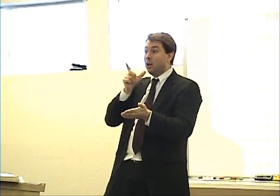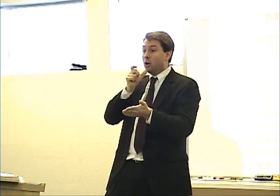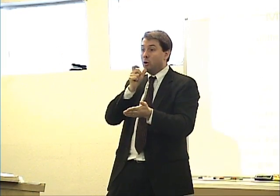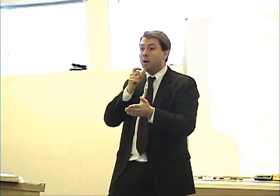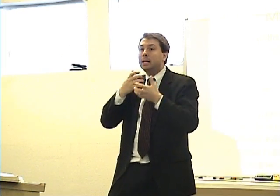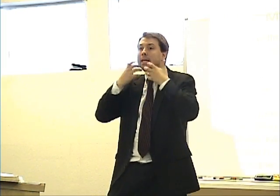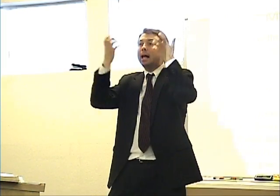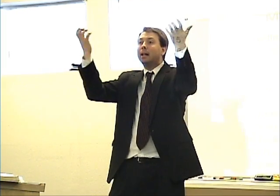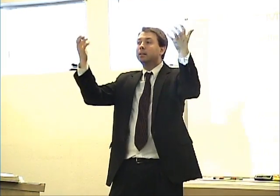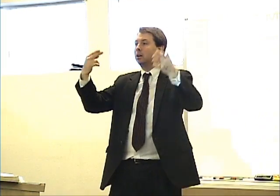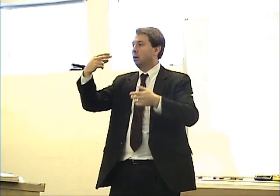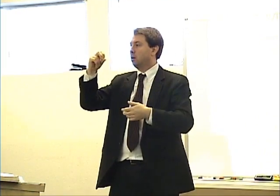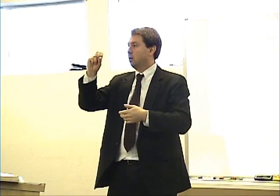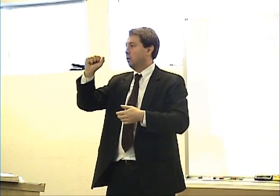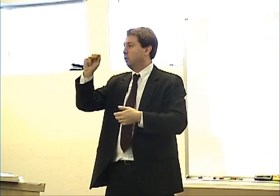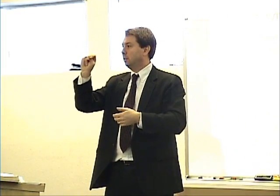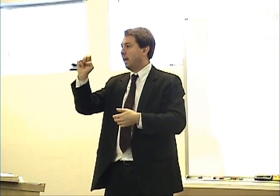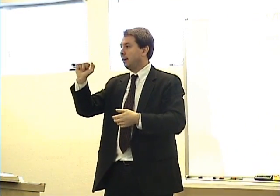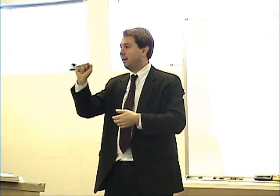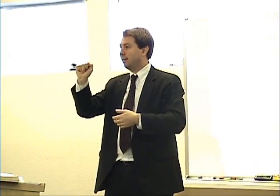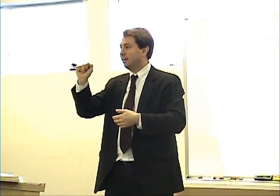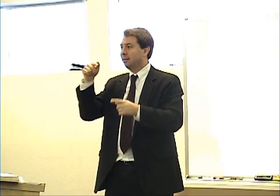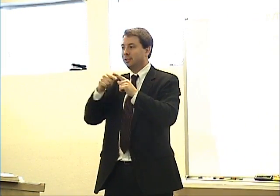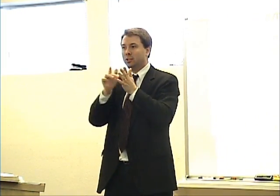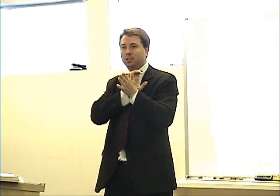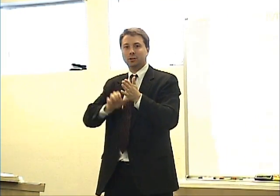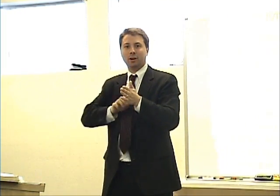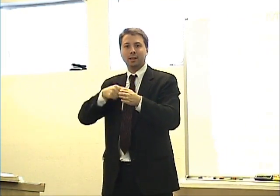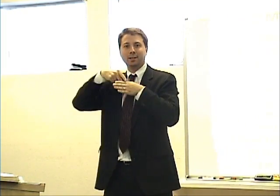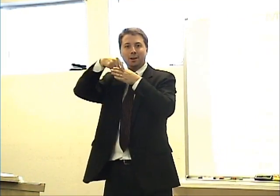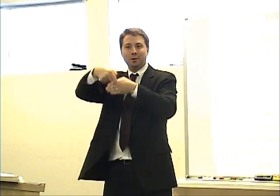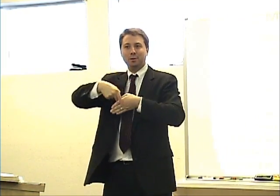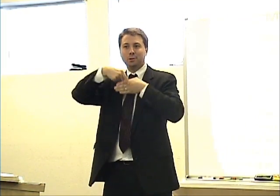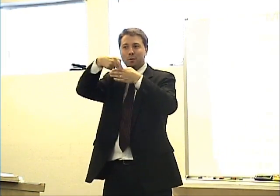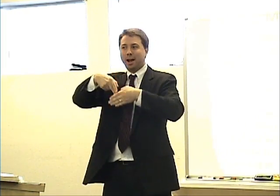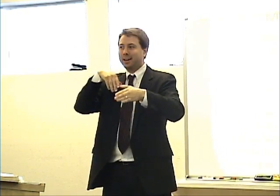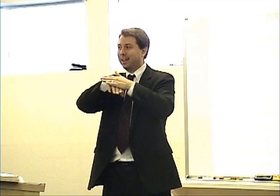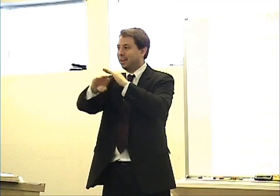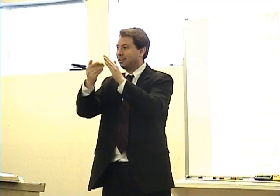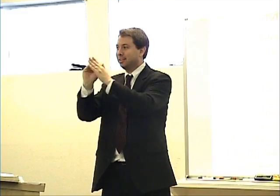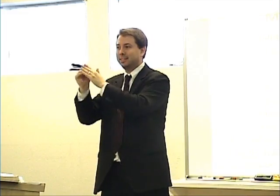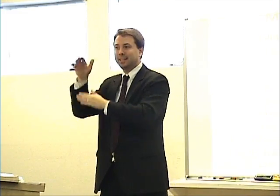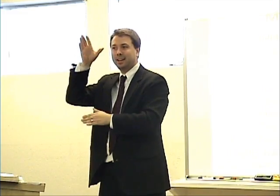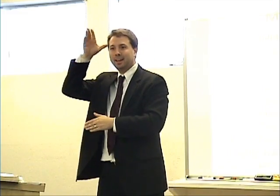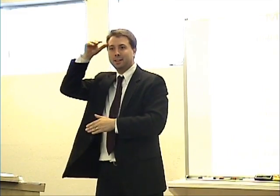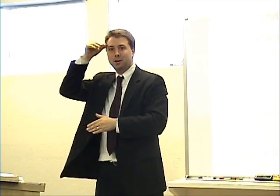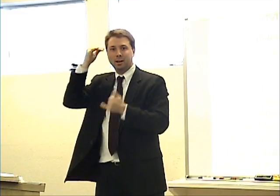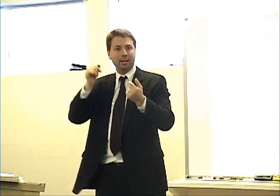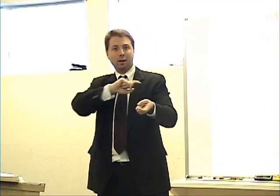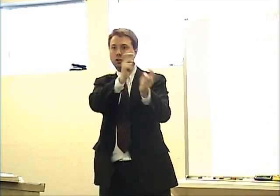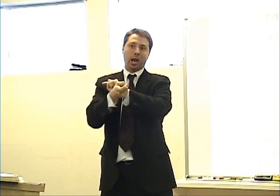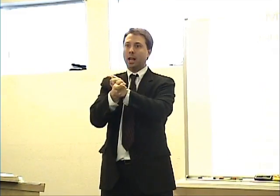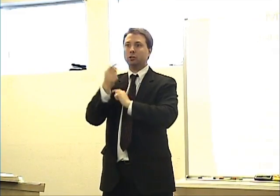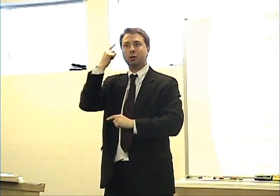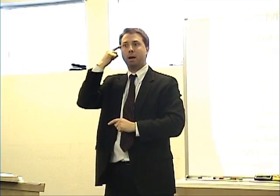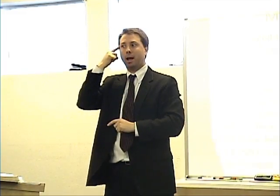who had yelled, Hosanna to Jesus Christ, who is riding, entering the city in the donkey, now changed their mind.